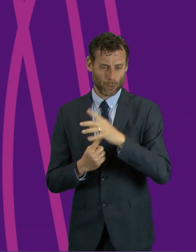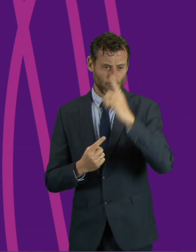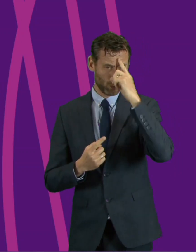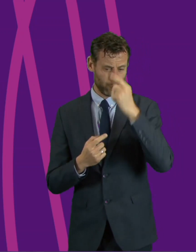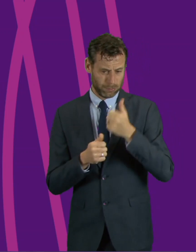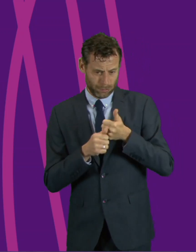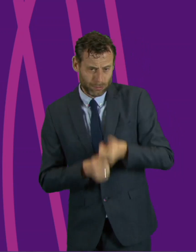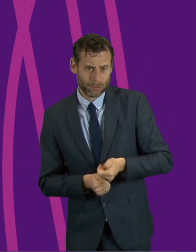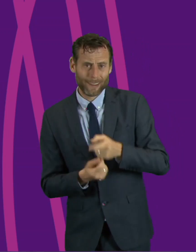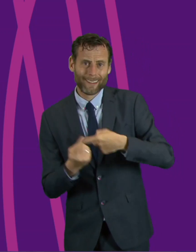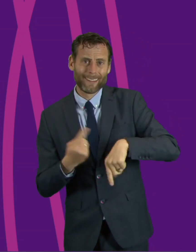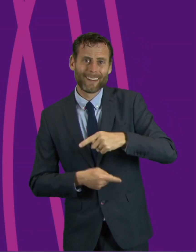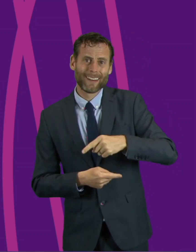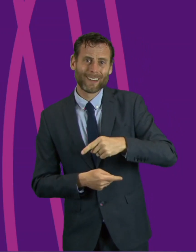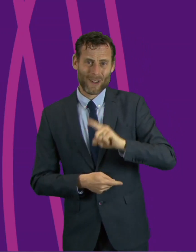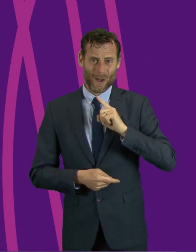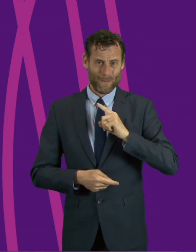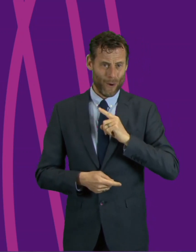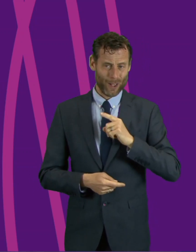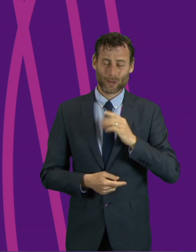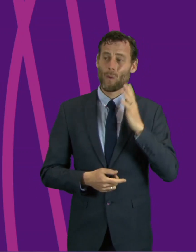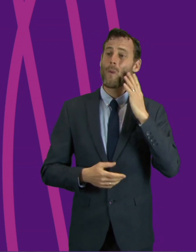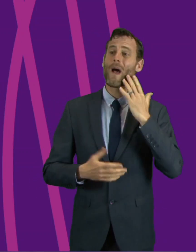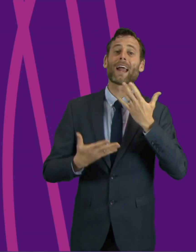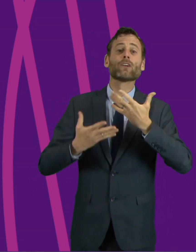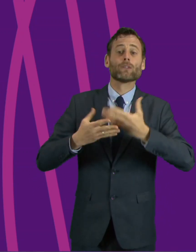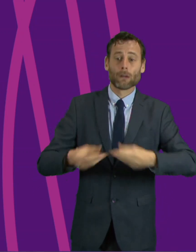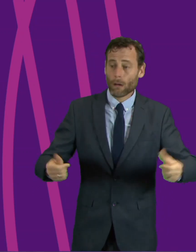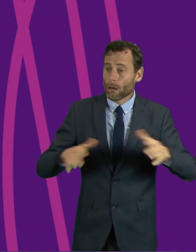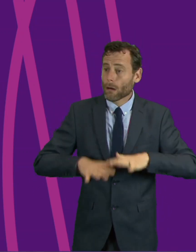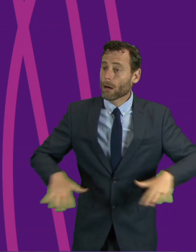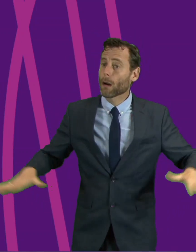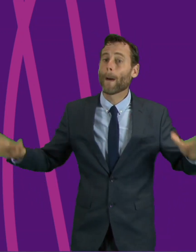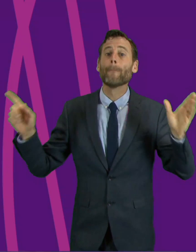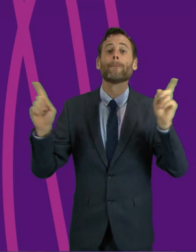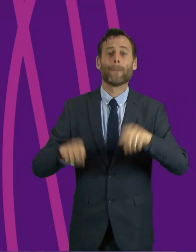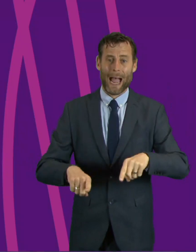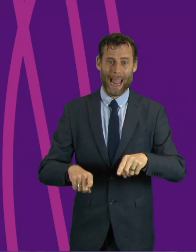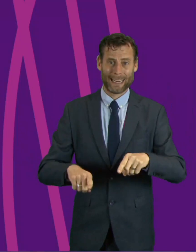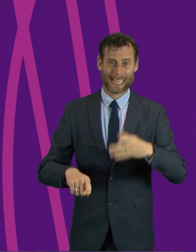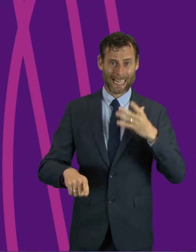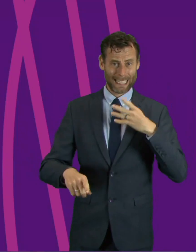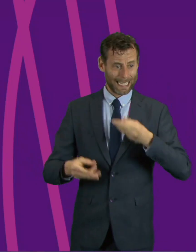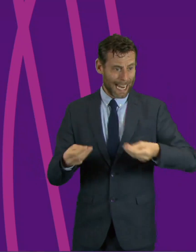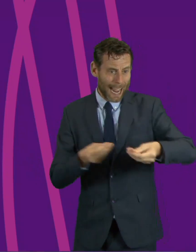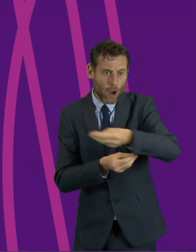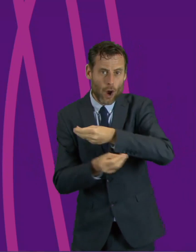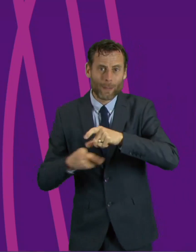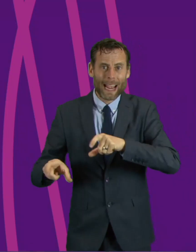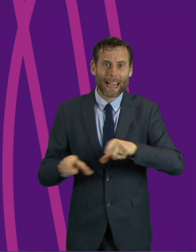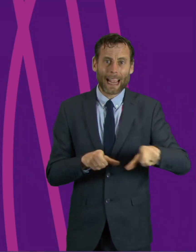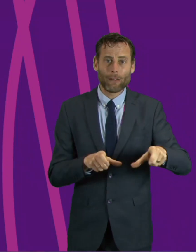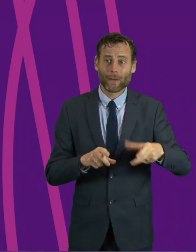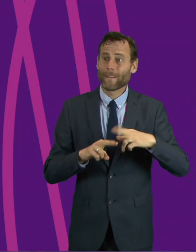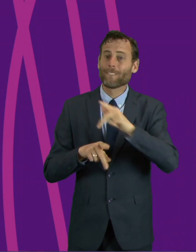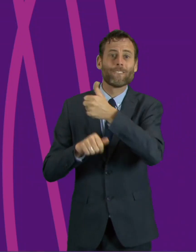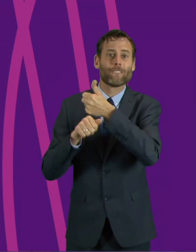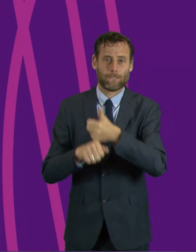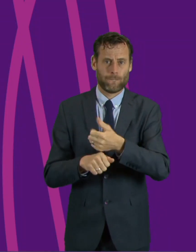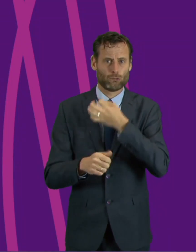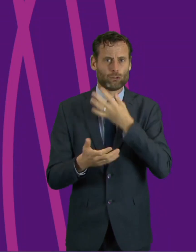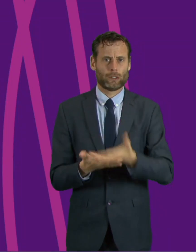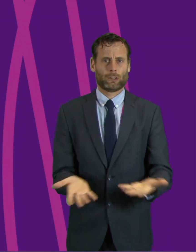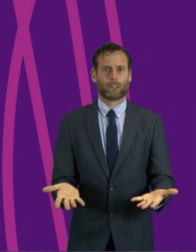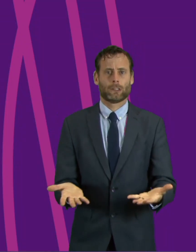so we can still have a functioning economy when the lockdown ends? First Minister. Well, I'm very clear.